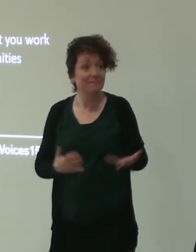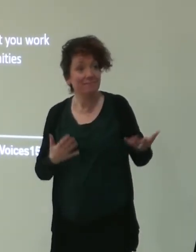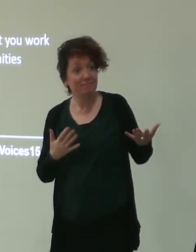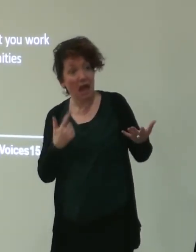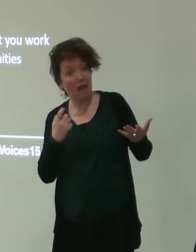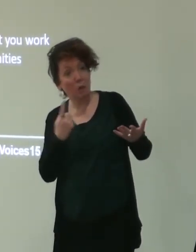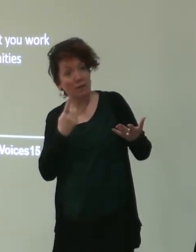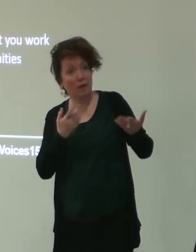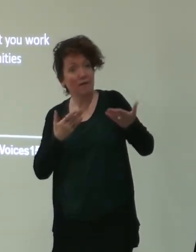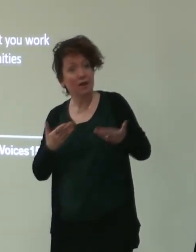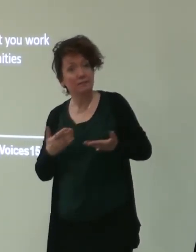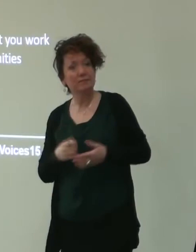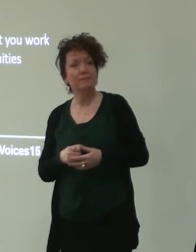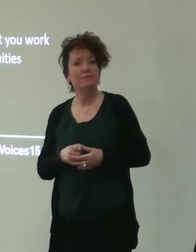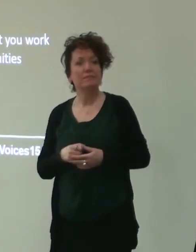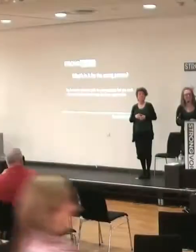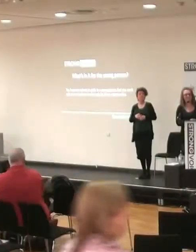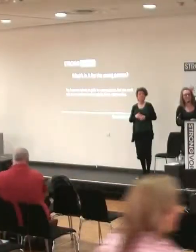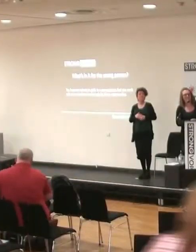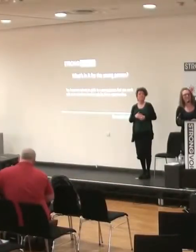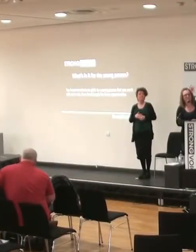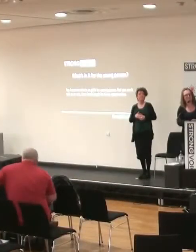to offer a key point? Thank you very much.